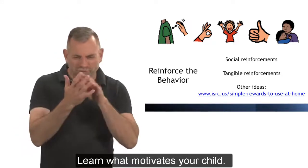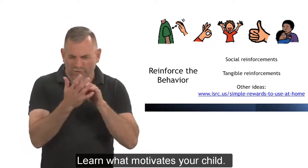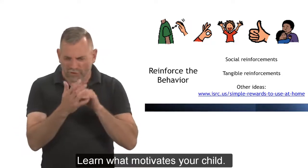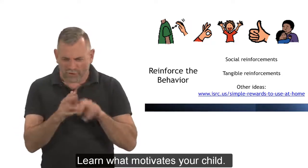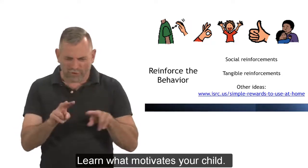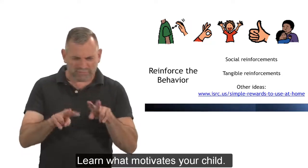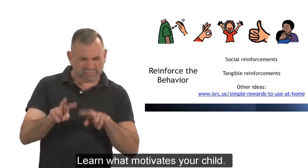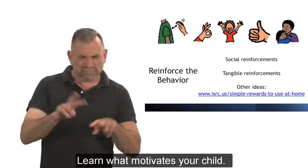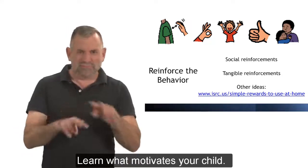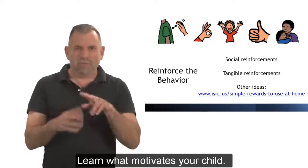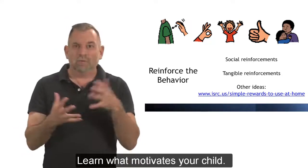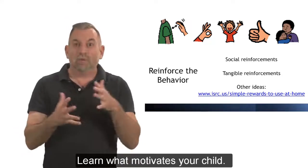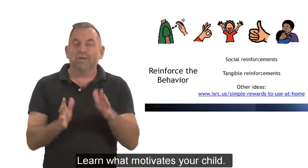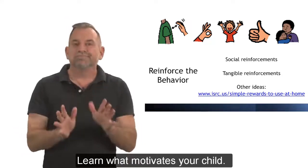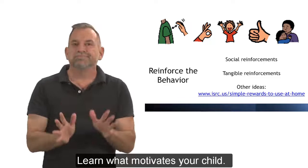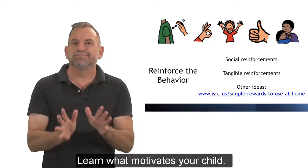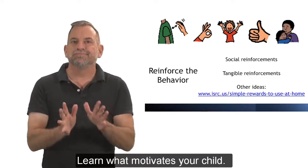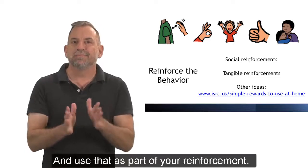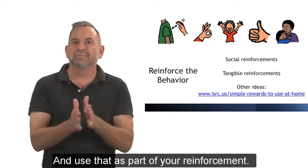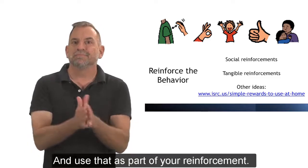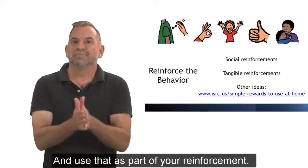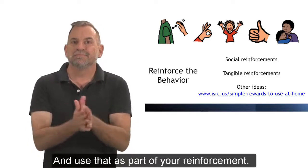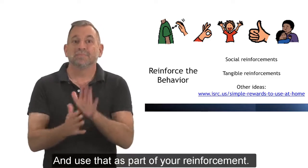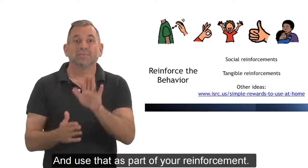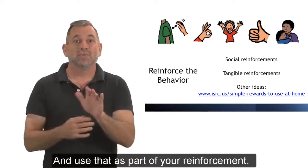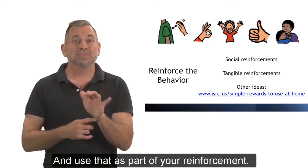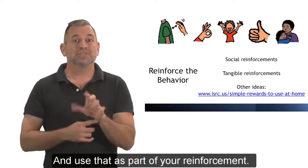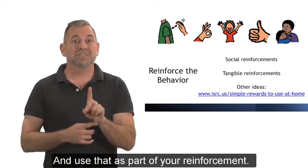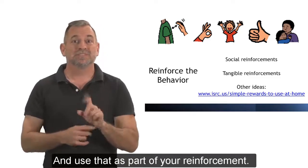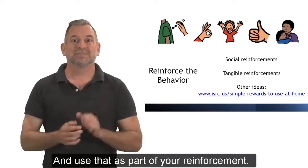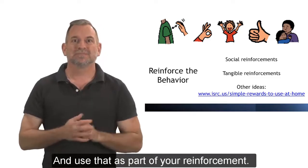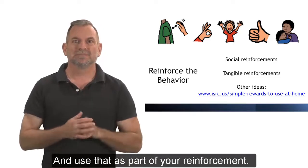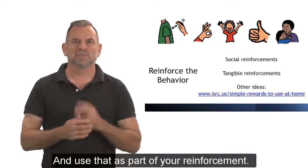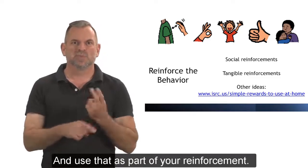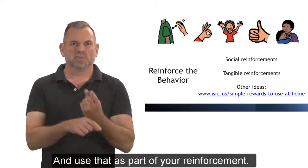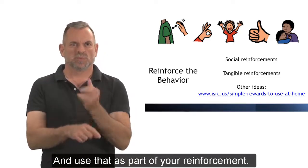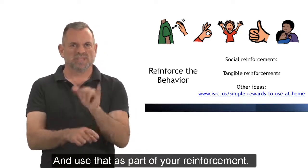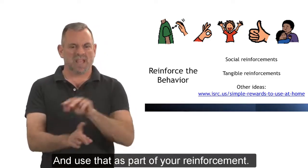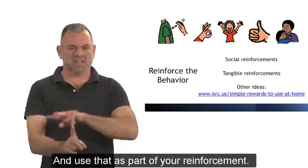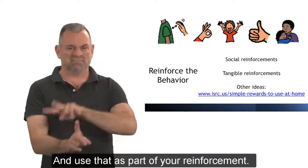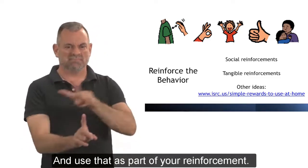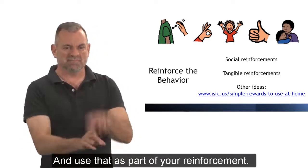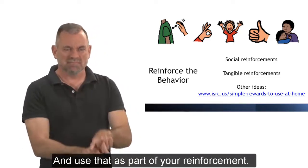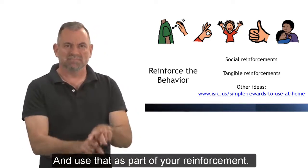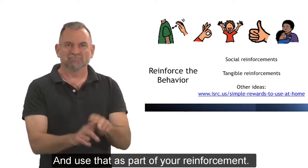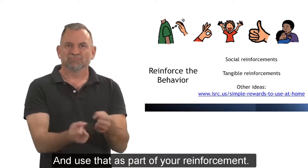Learn what motivates your child and use that as part of your reinforcement.